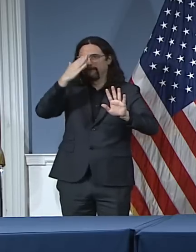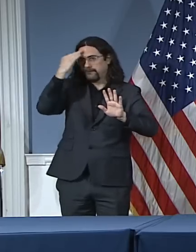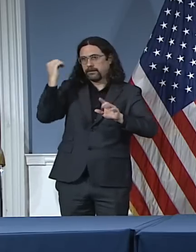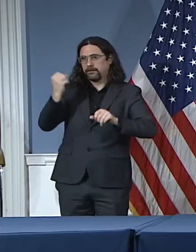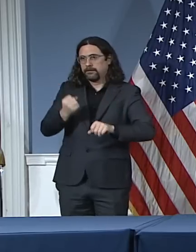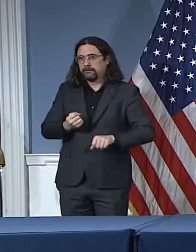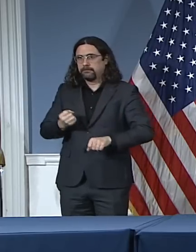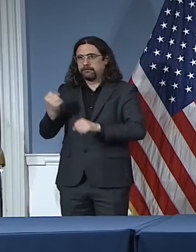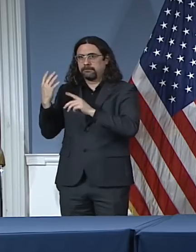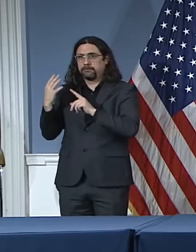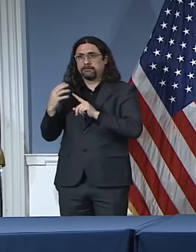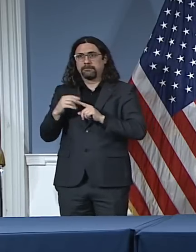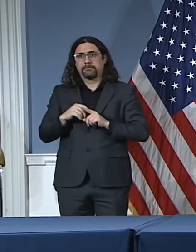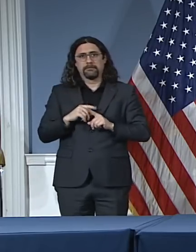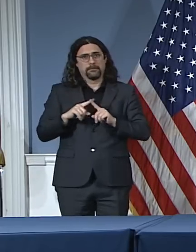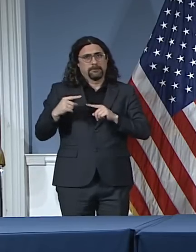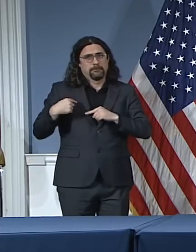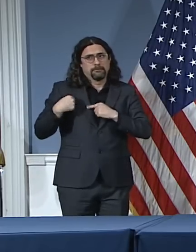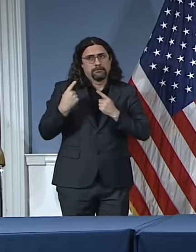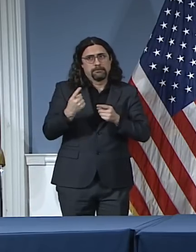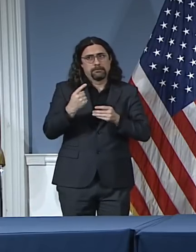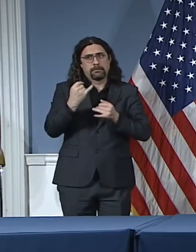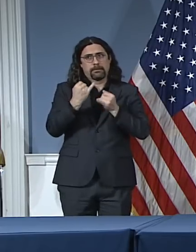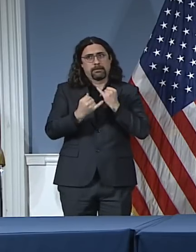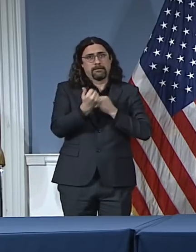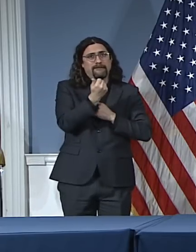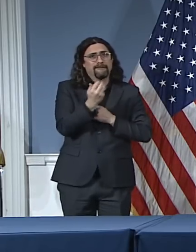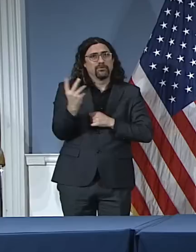we've begun surveying over 500 large